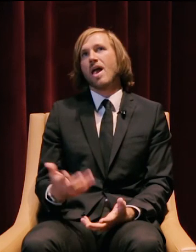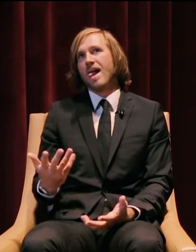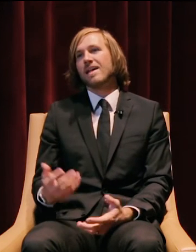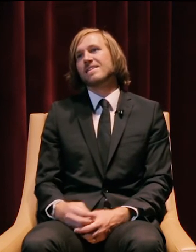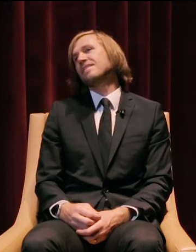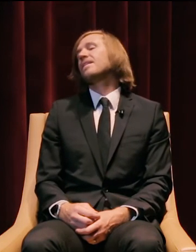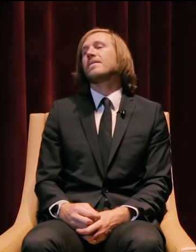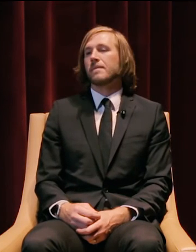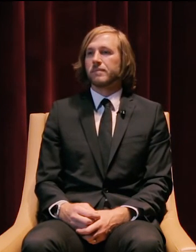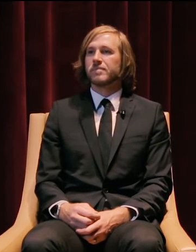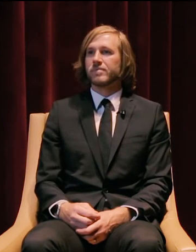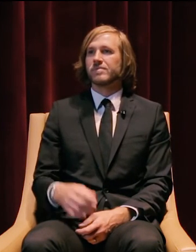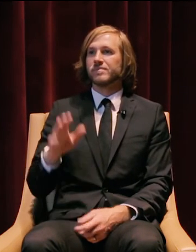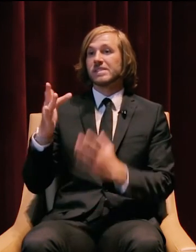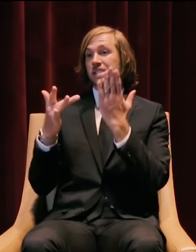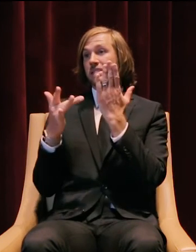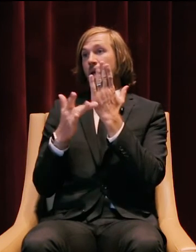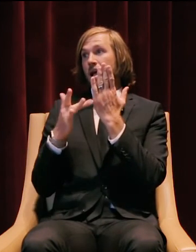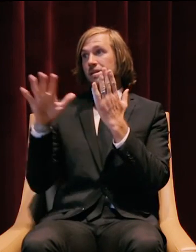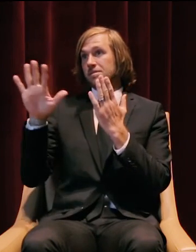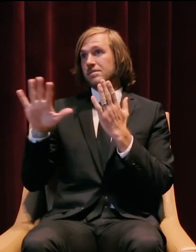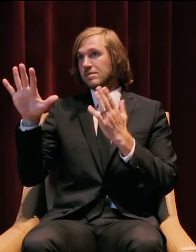Well, in the tech side,